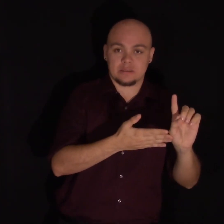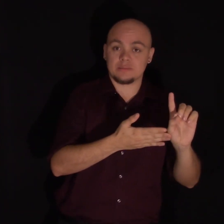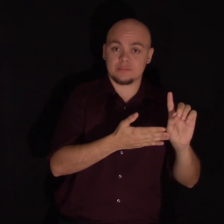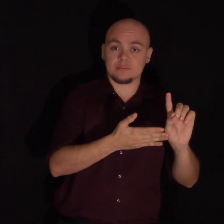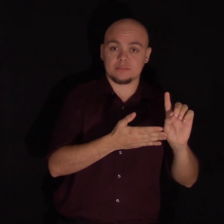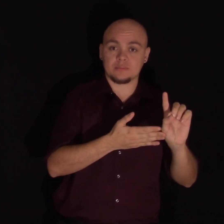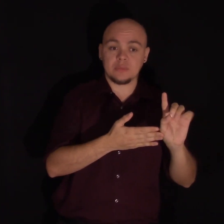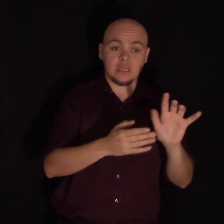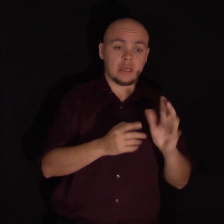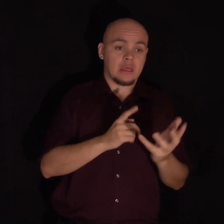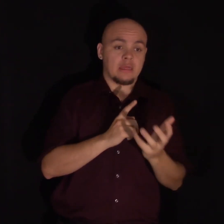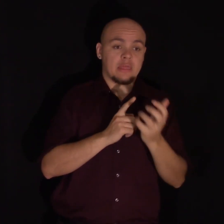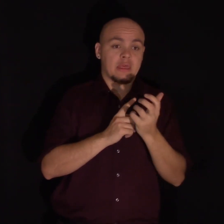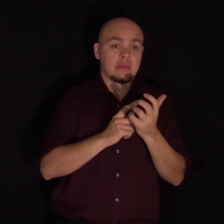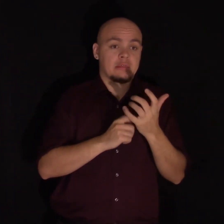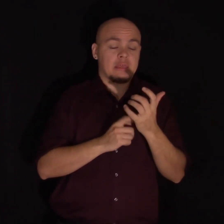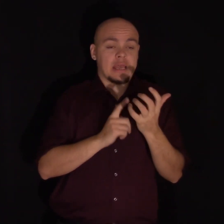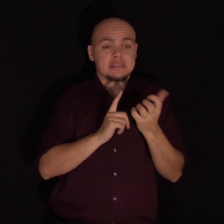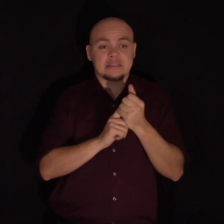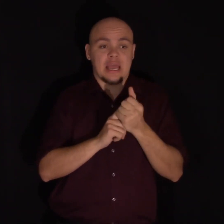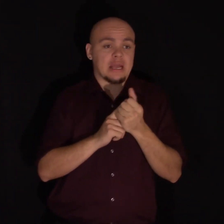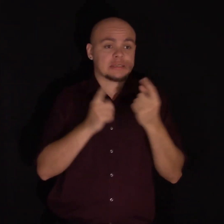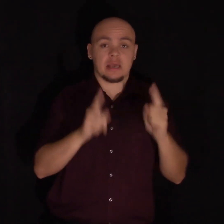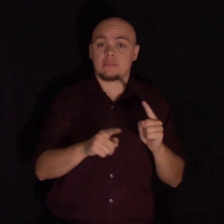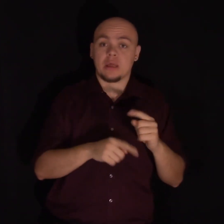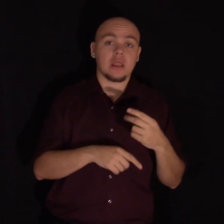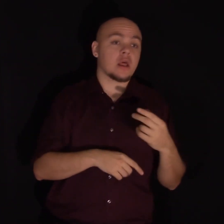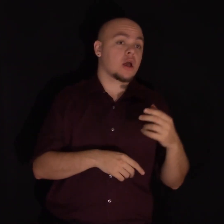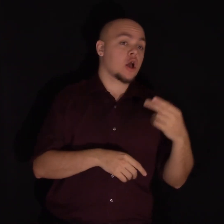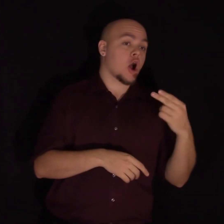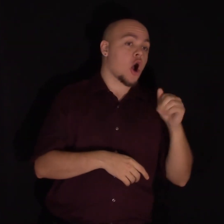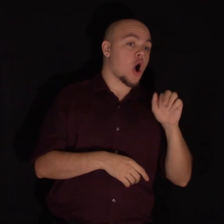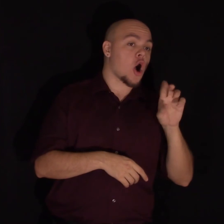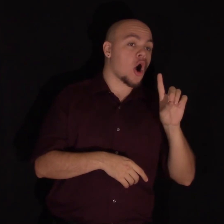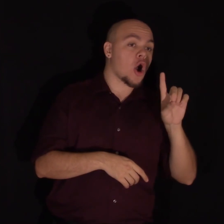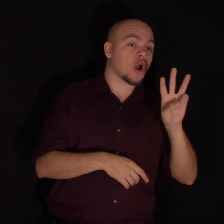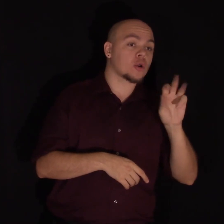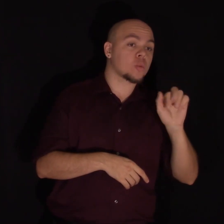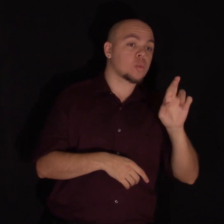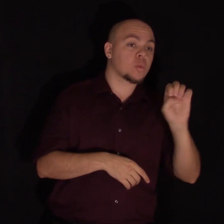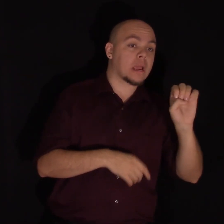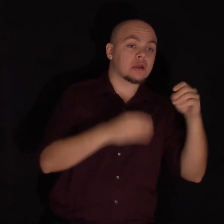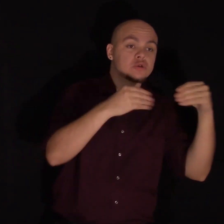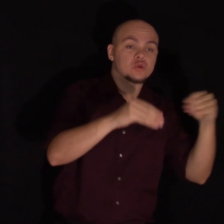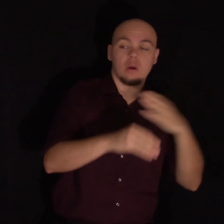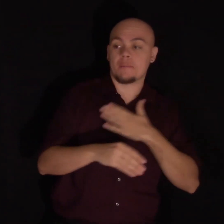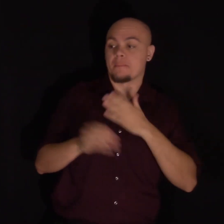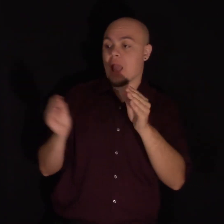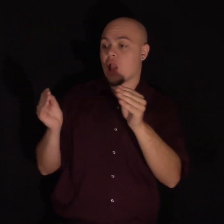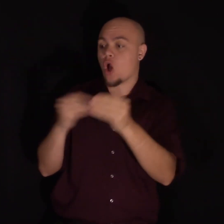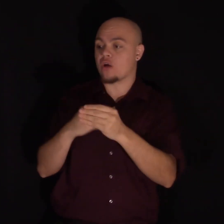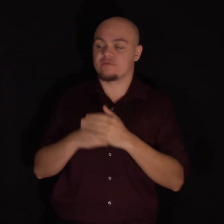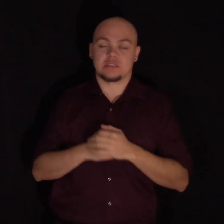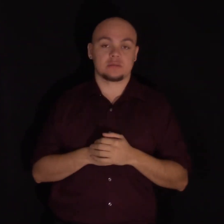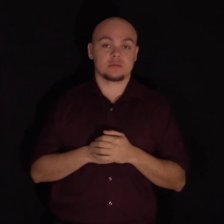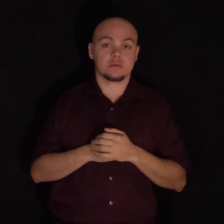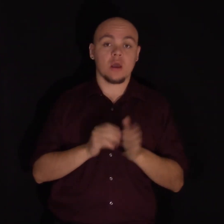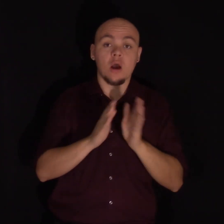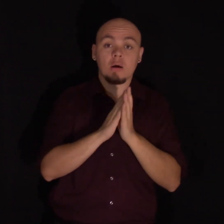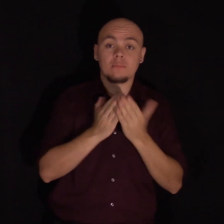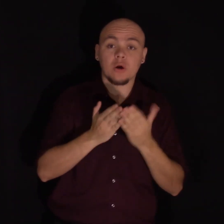The attacks happened everywhere, in the hardware store, in my office, or even while reading a book in